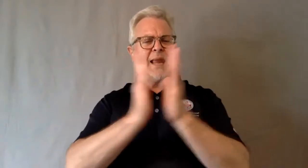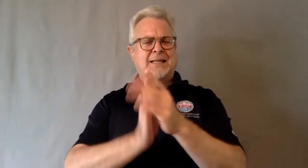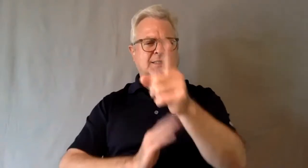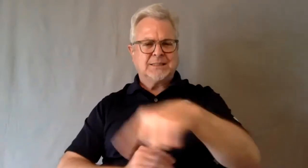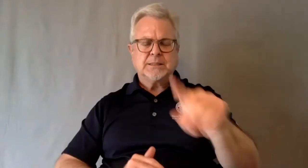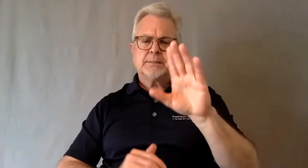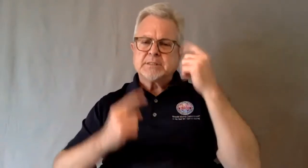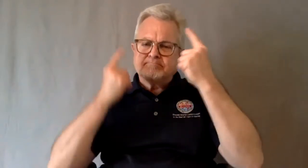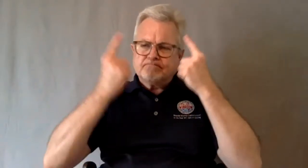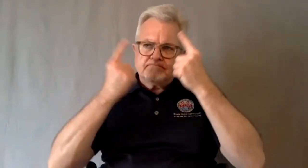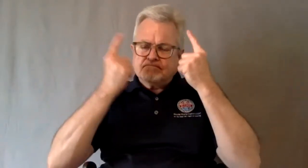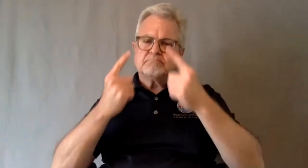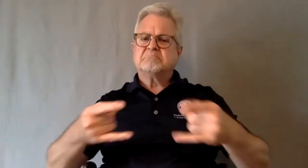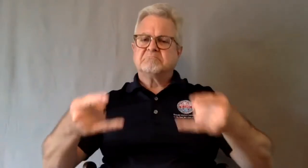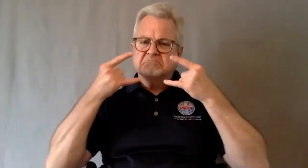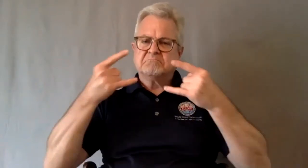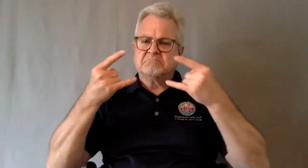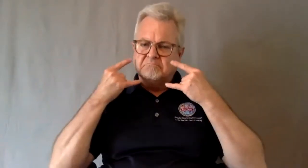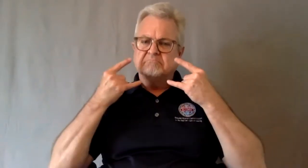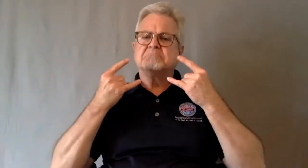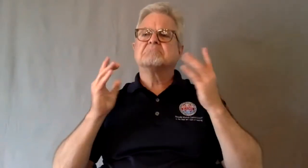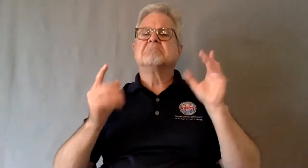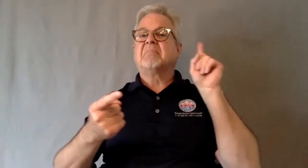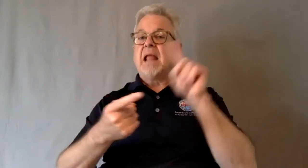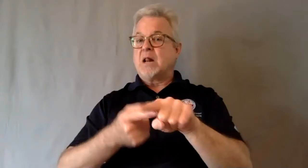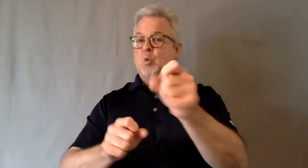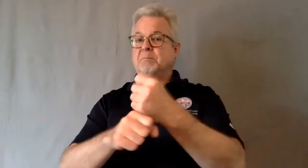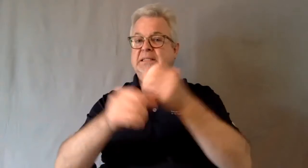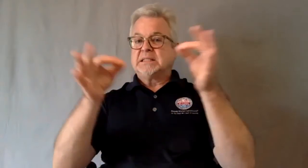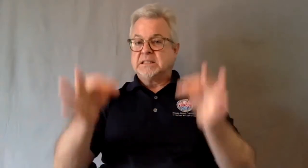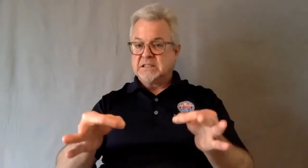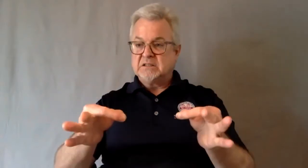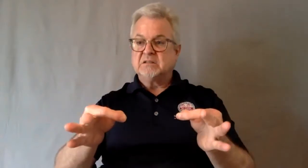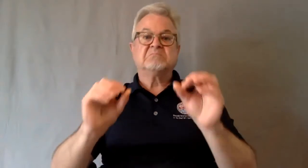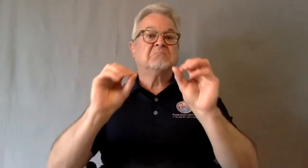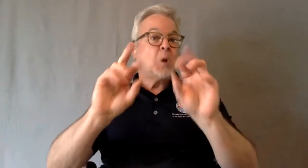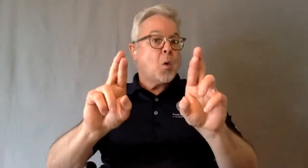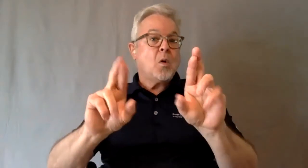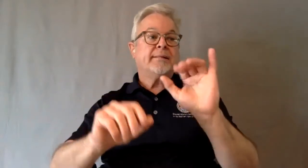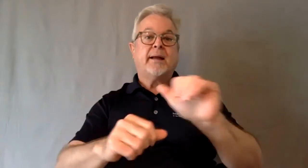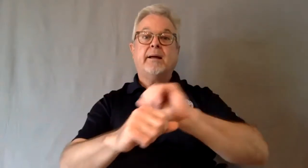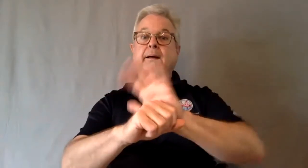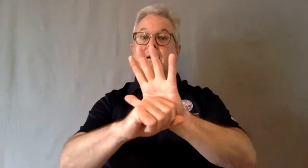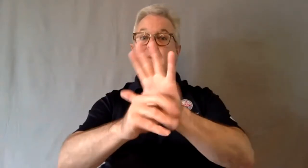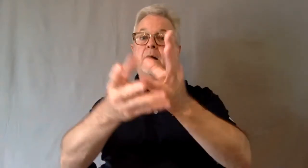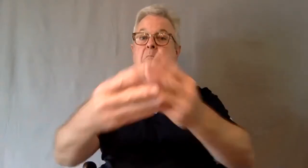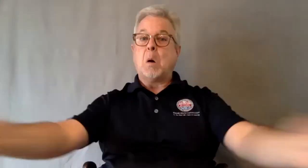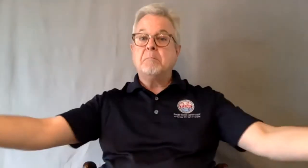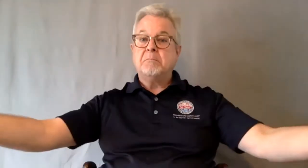that's not fair. So we just ask you to be considerate and continue to wear a mask until you make a decision or